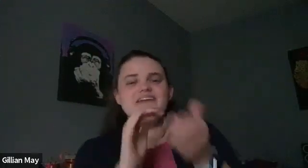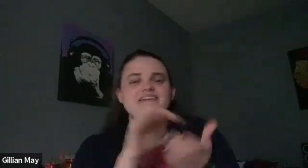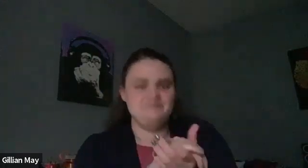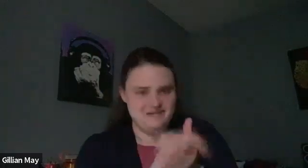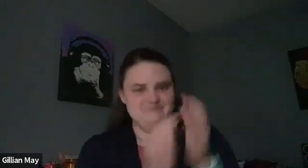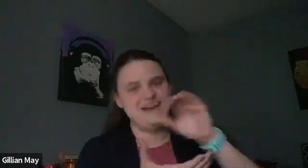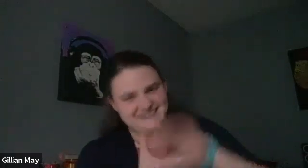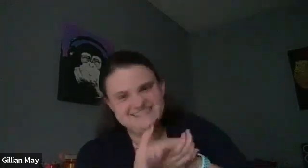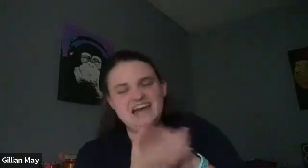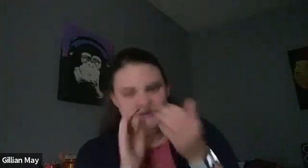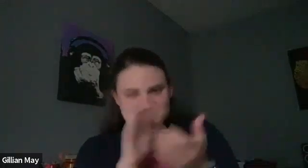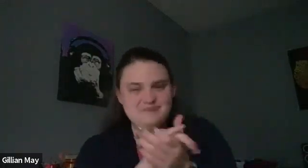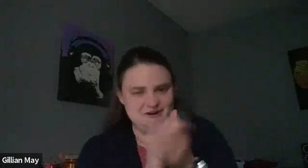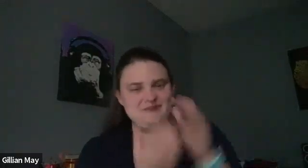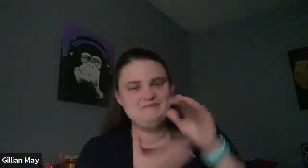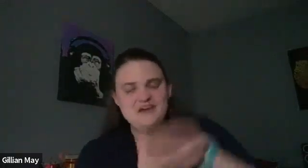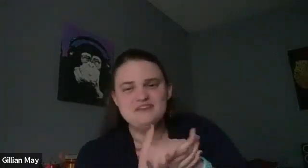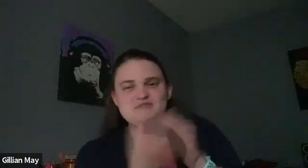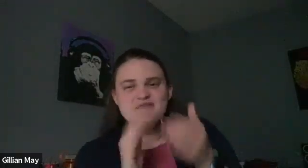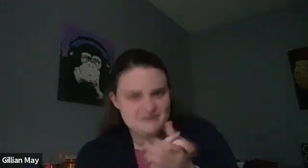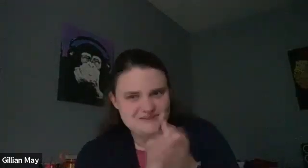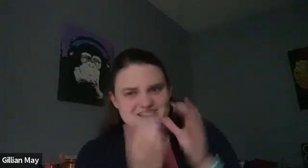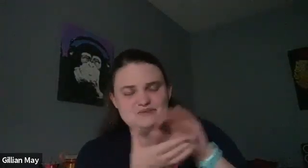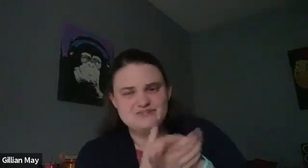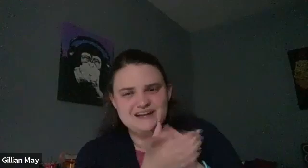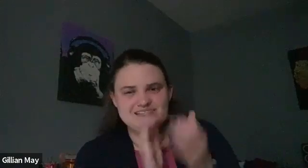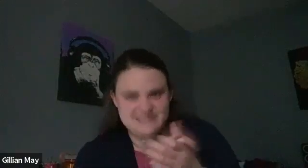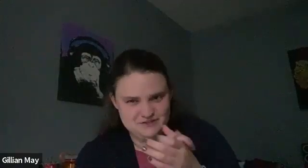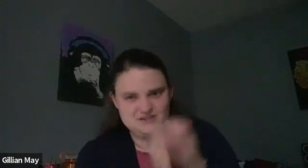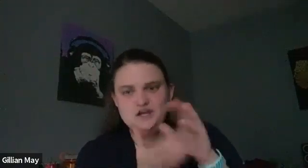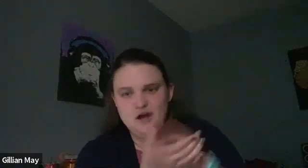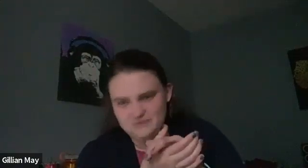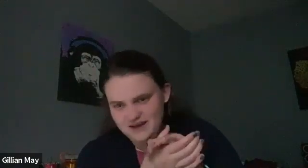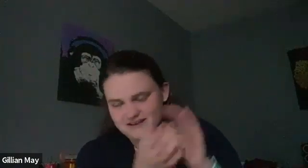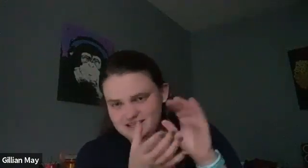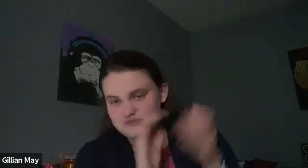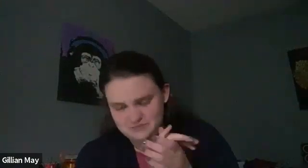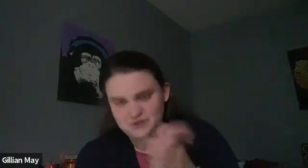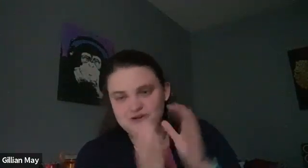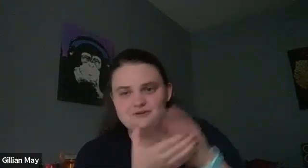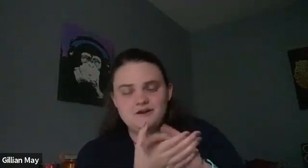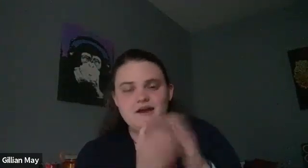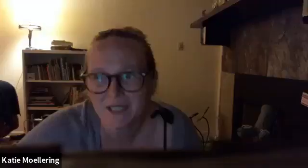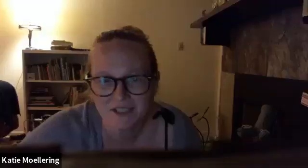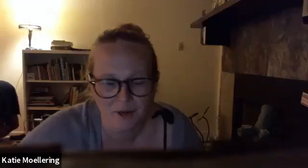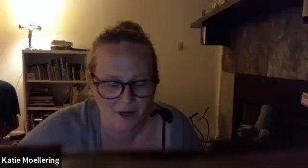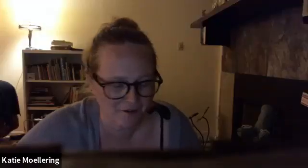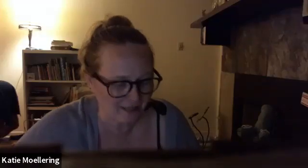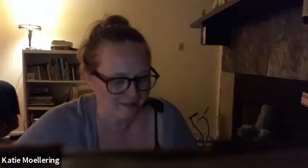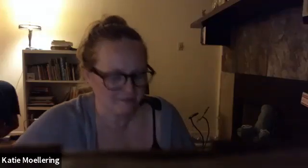making the meat patties. Yeah, burger. That's why when I realized I was signing sandwich, I was like, no, not, because I almost did burger. I'm getting so hungry.